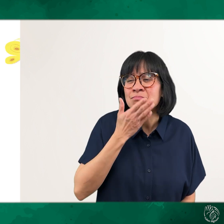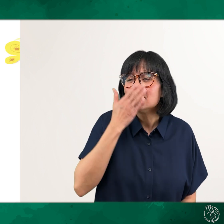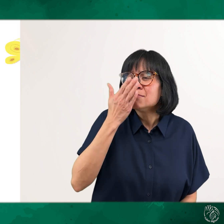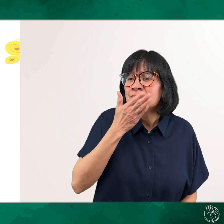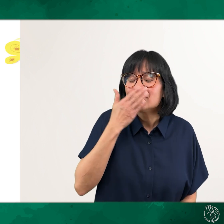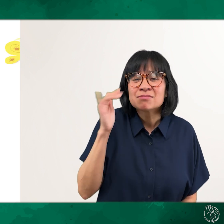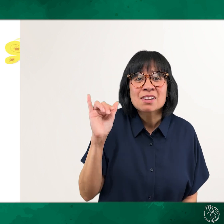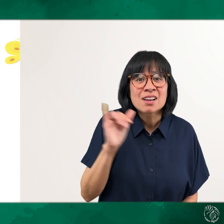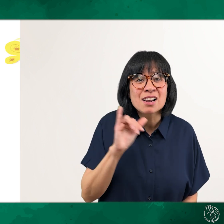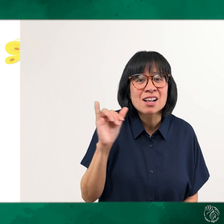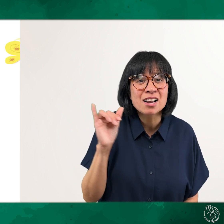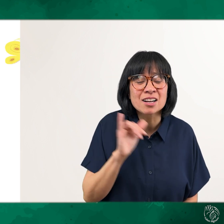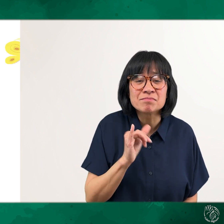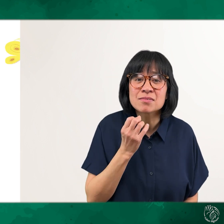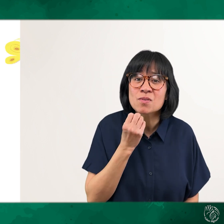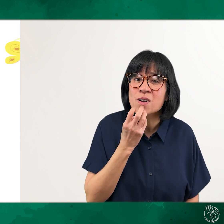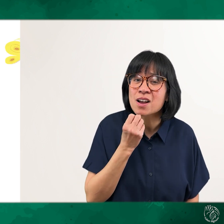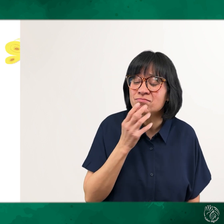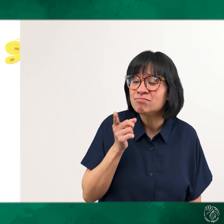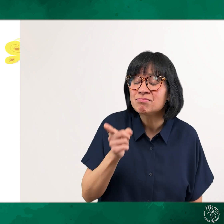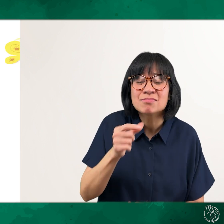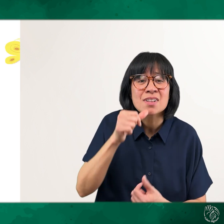Summer smells like a letter to Lola,